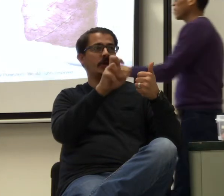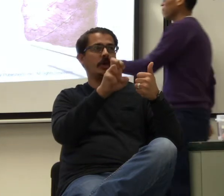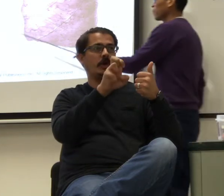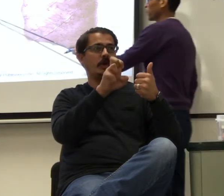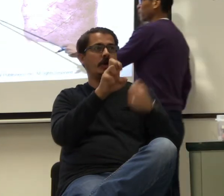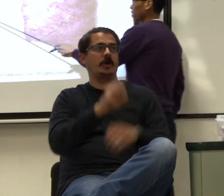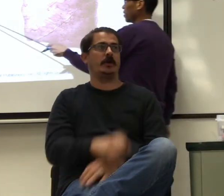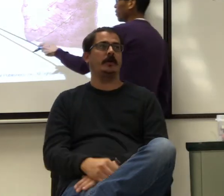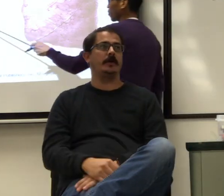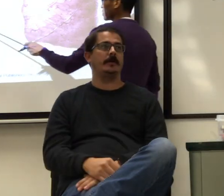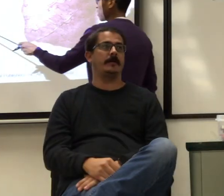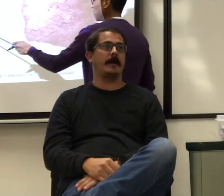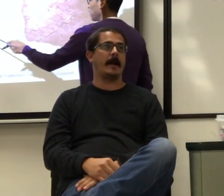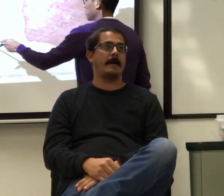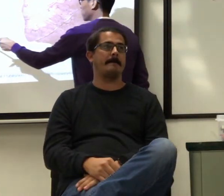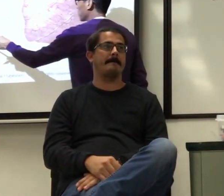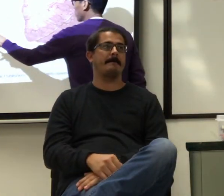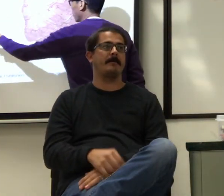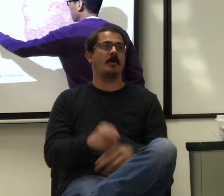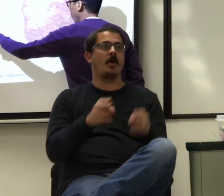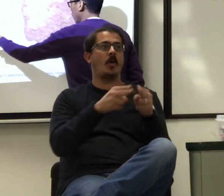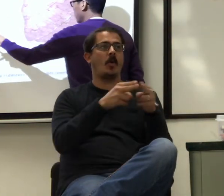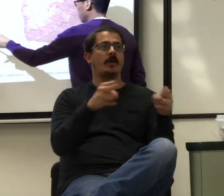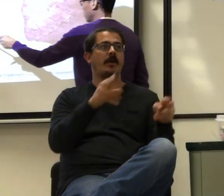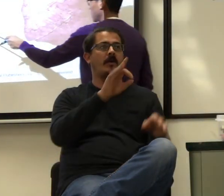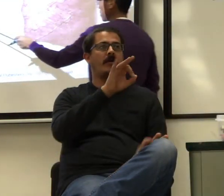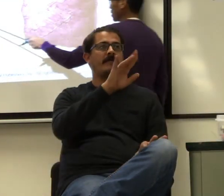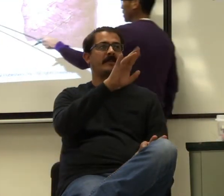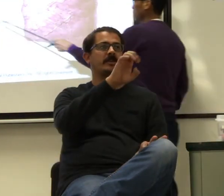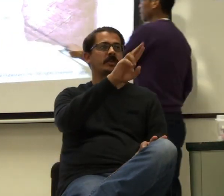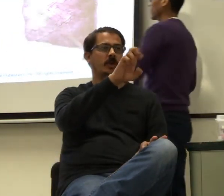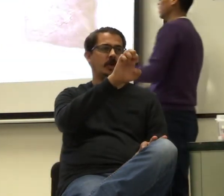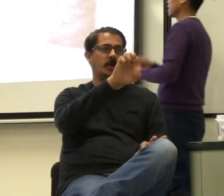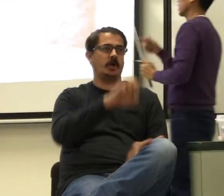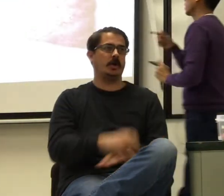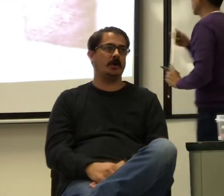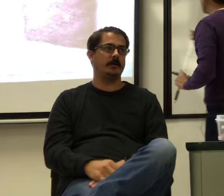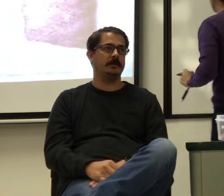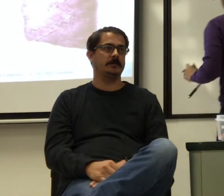there. Horizontal fissure. Runs more or less horizontally.